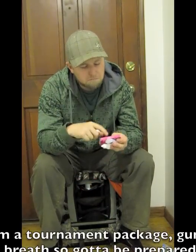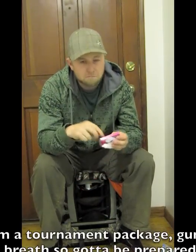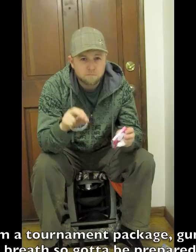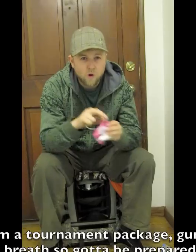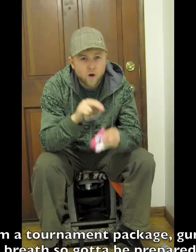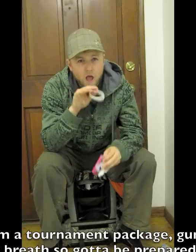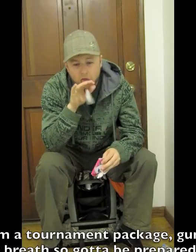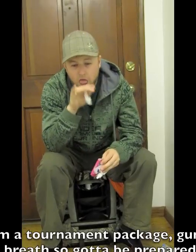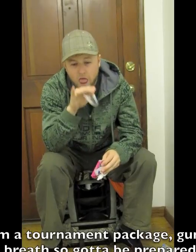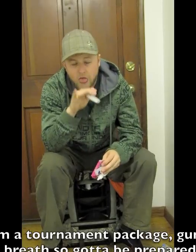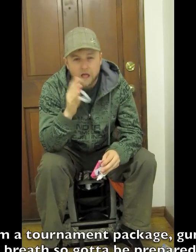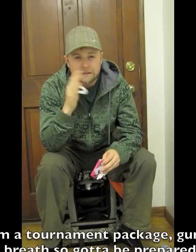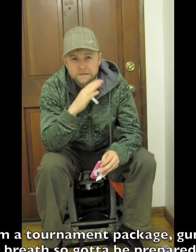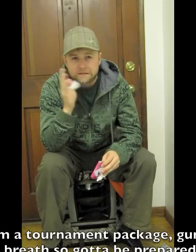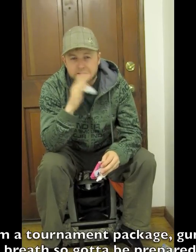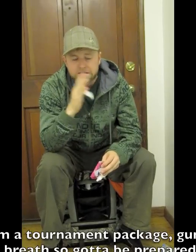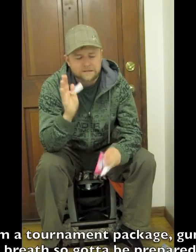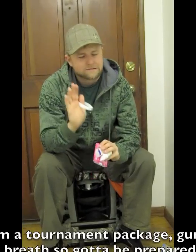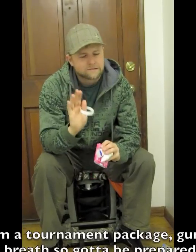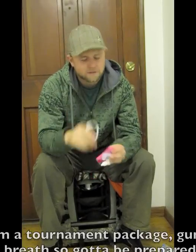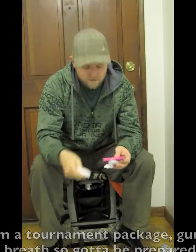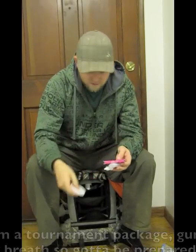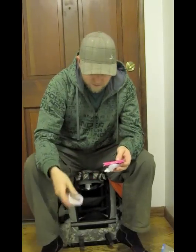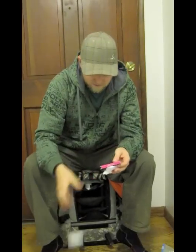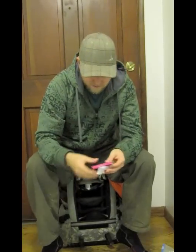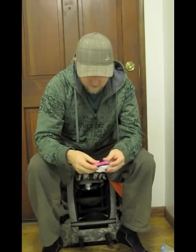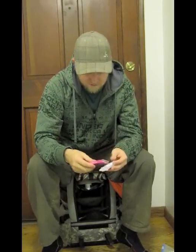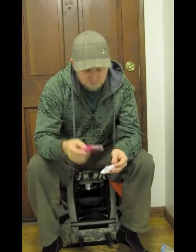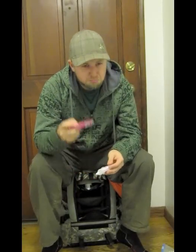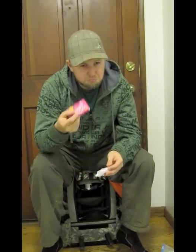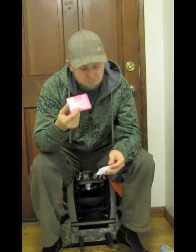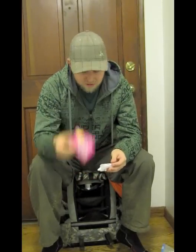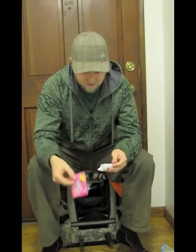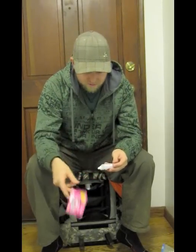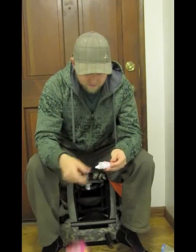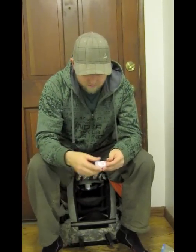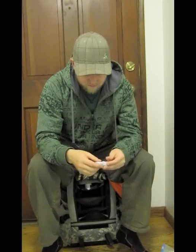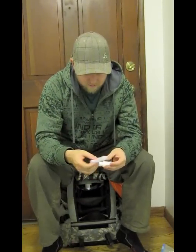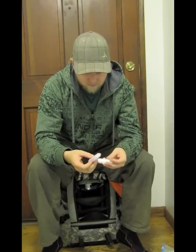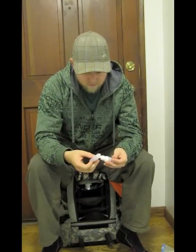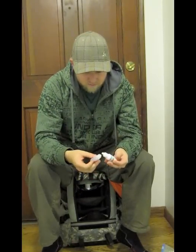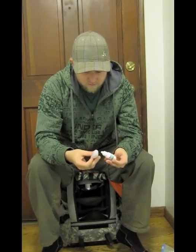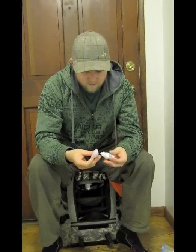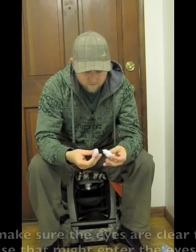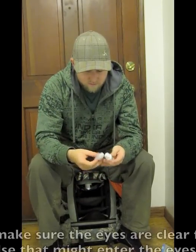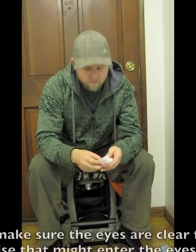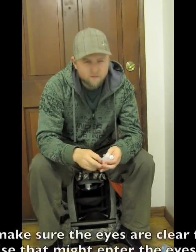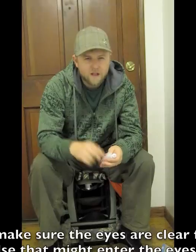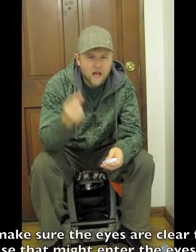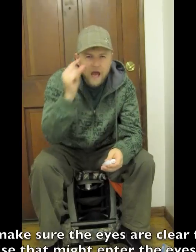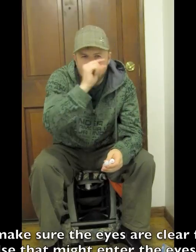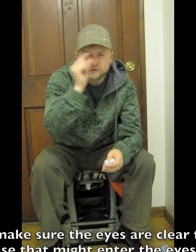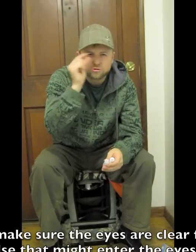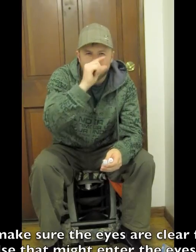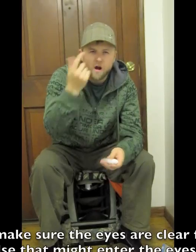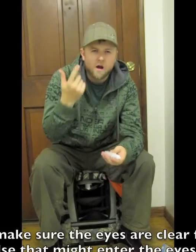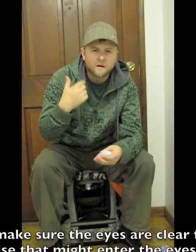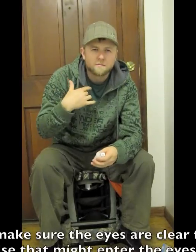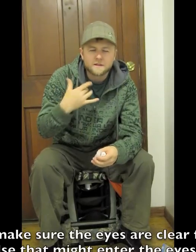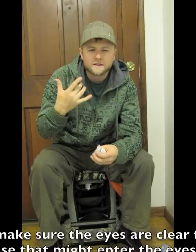ever end. I know I'll need to do it again.